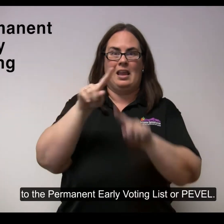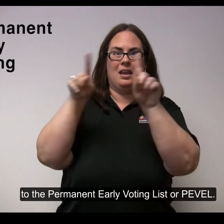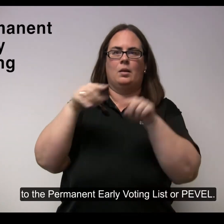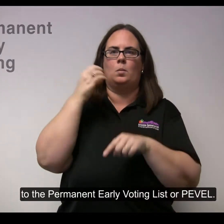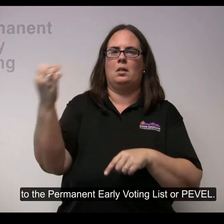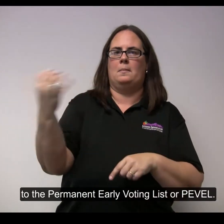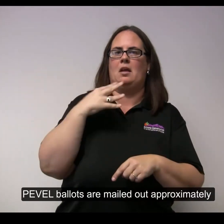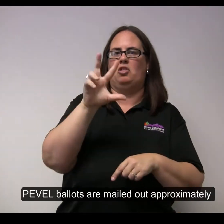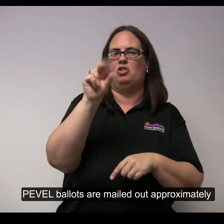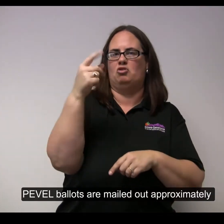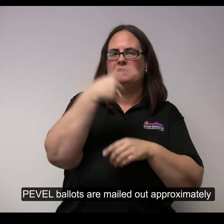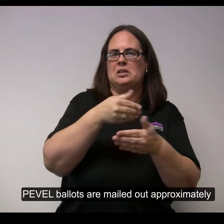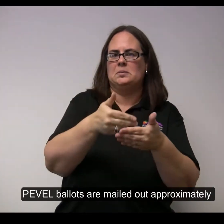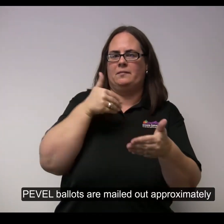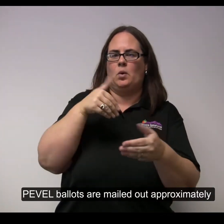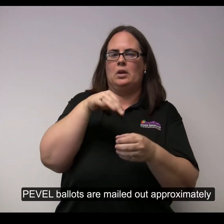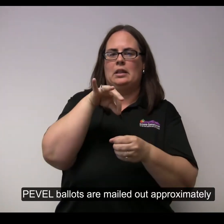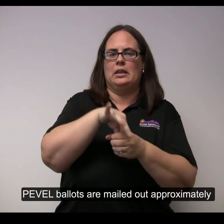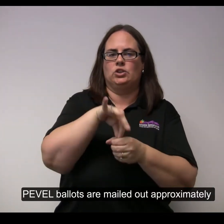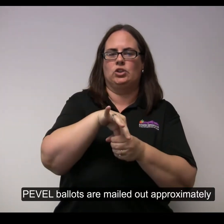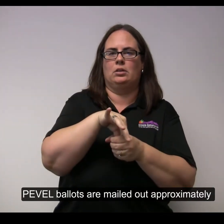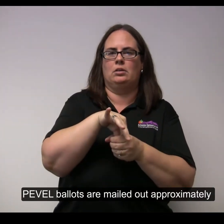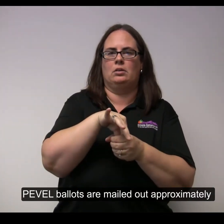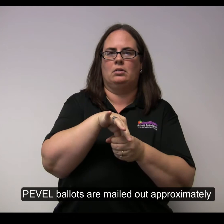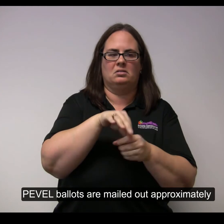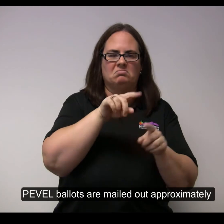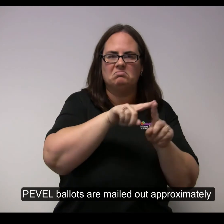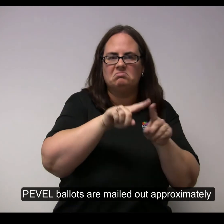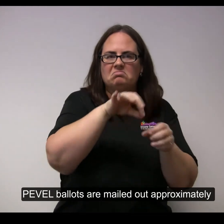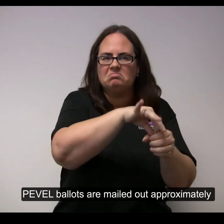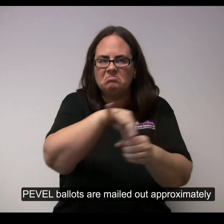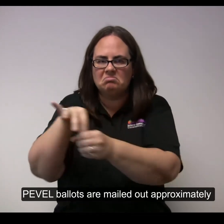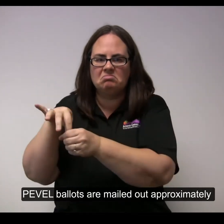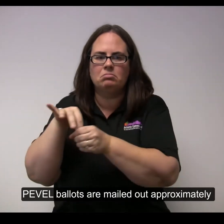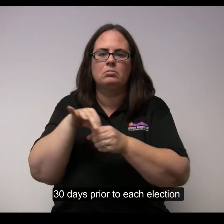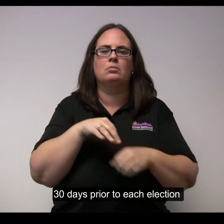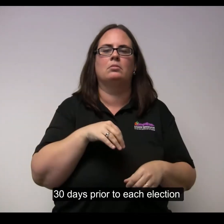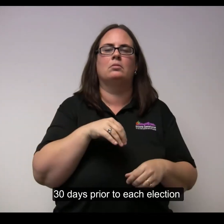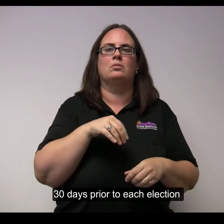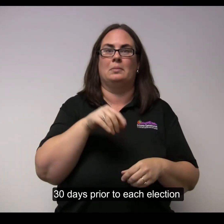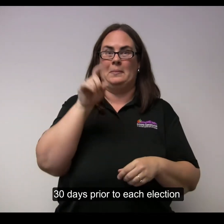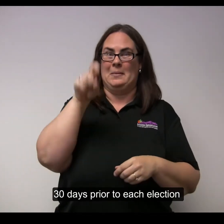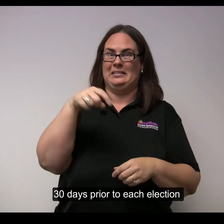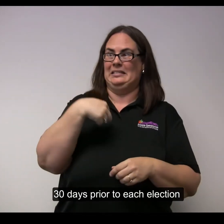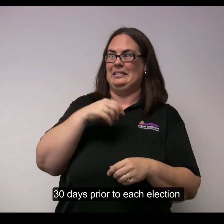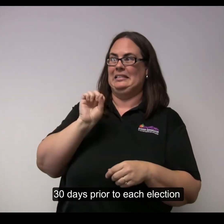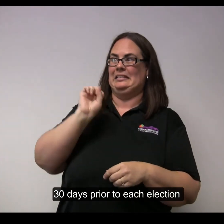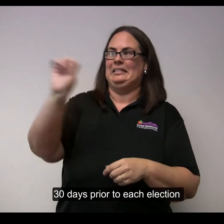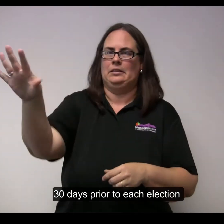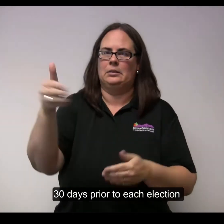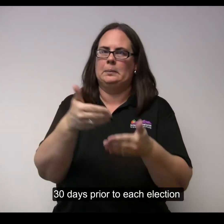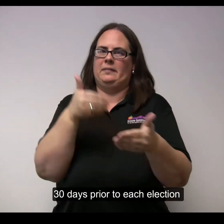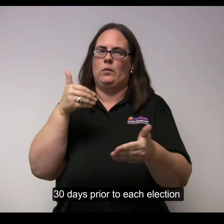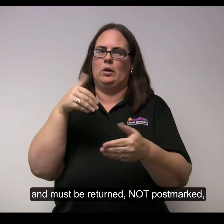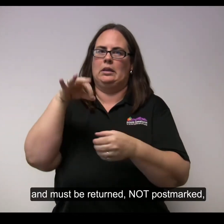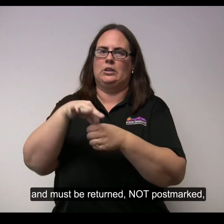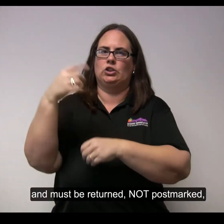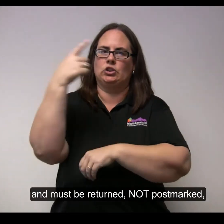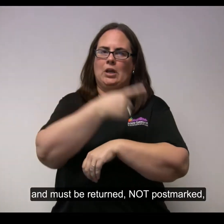PEVL. PEVL ballots are mailed out approximately 30 days prior to each election and must